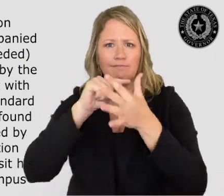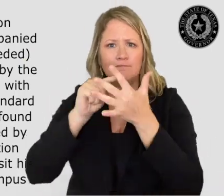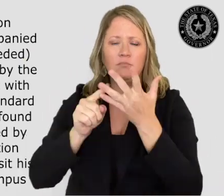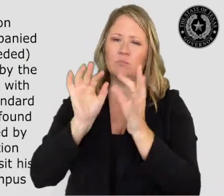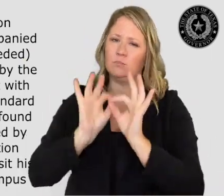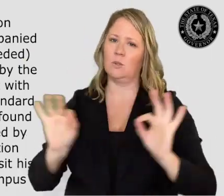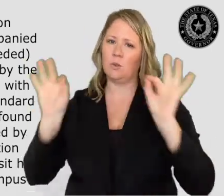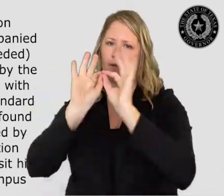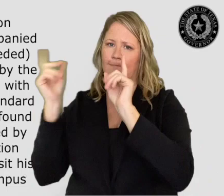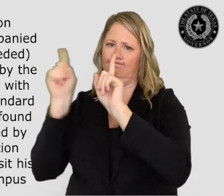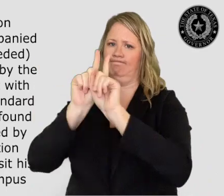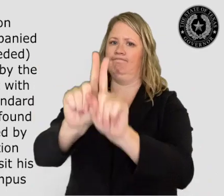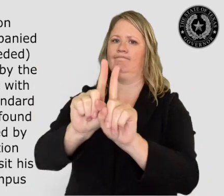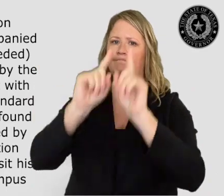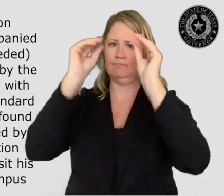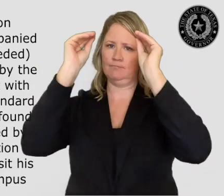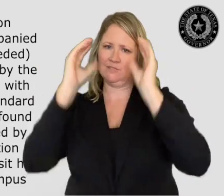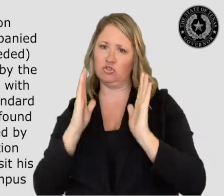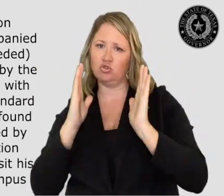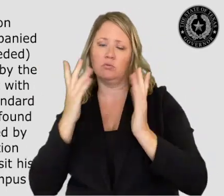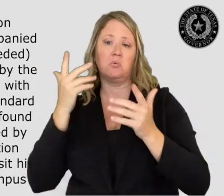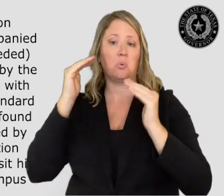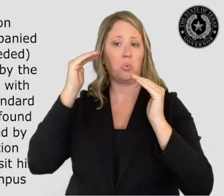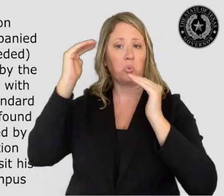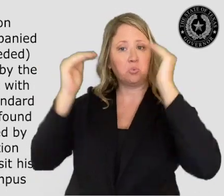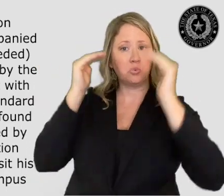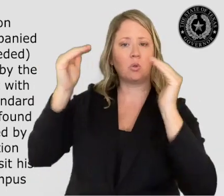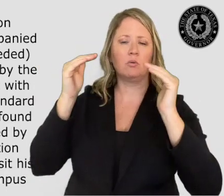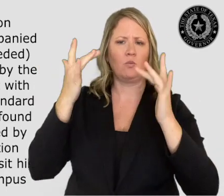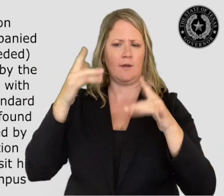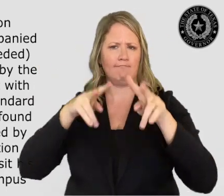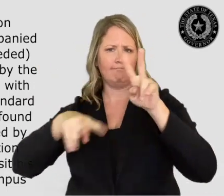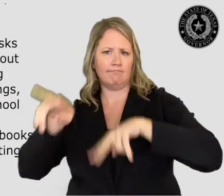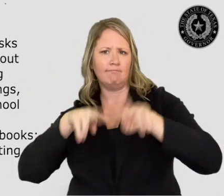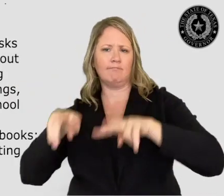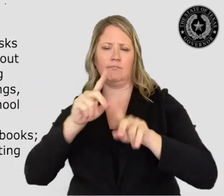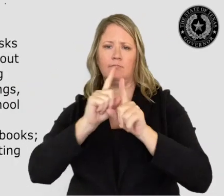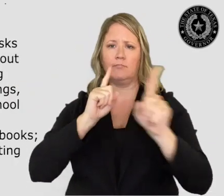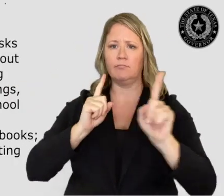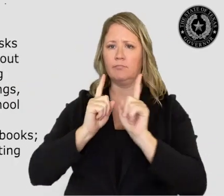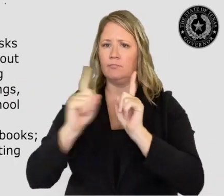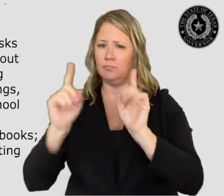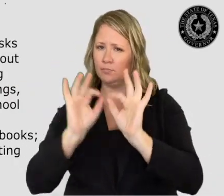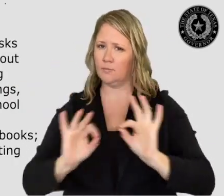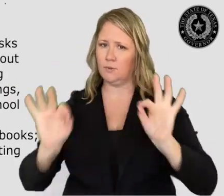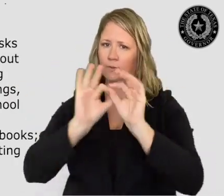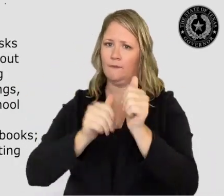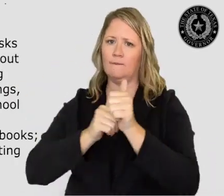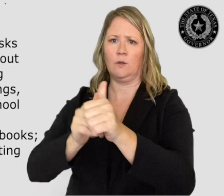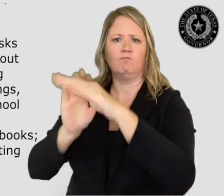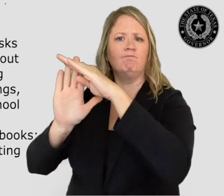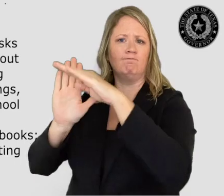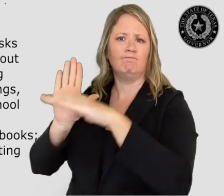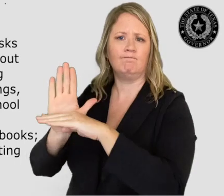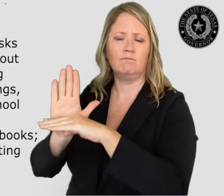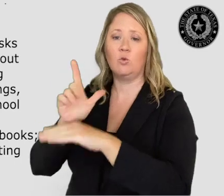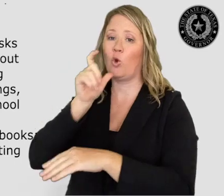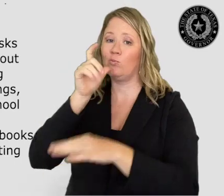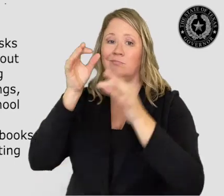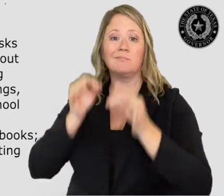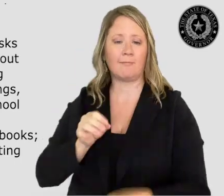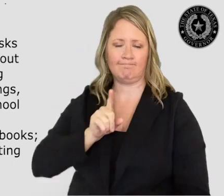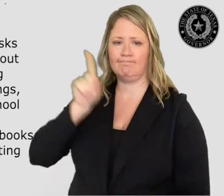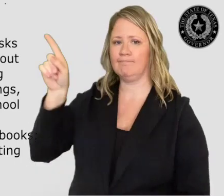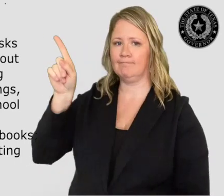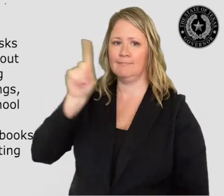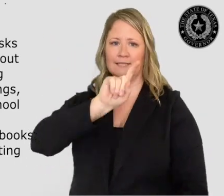in guidance issued by the Texas Education Agency, visit his or her school campus, A, for limited non-instructional